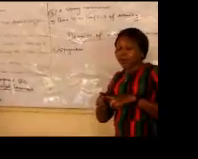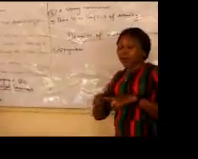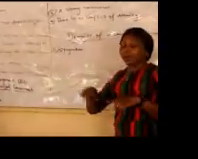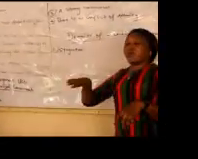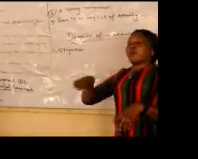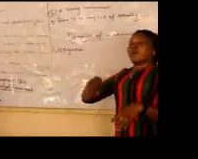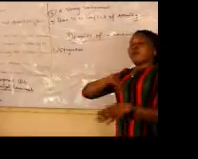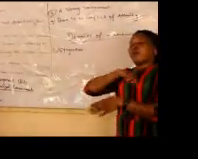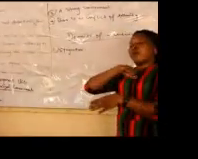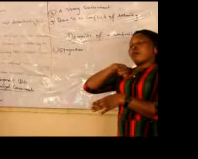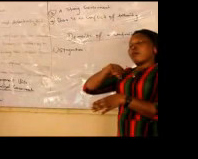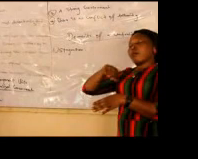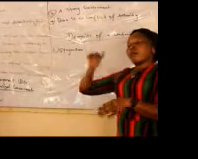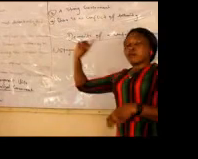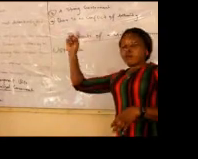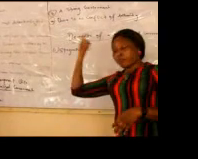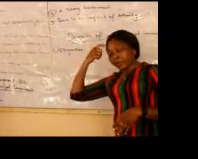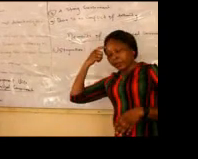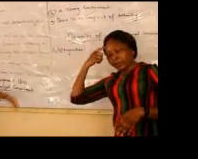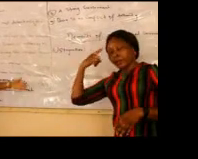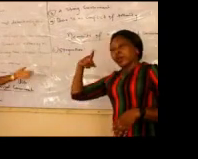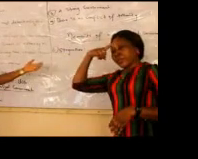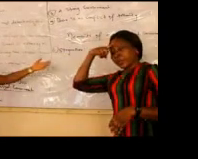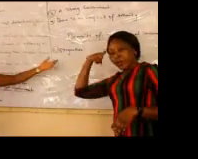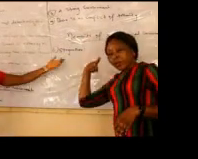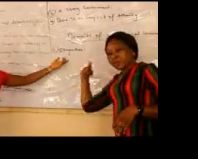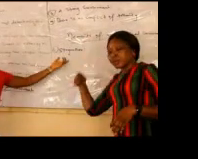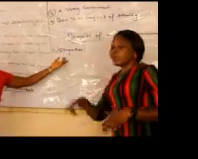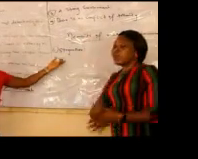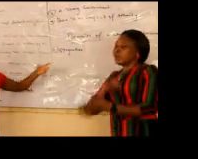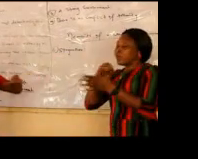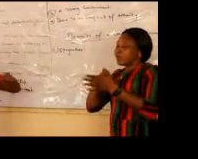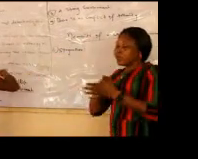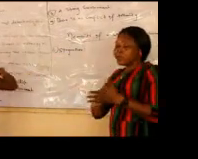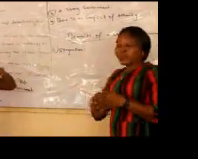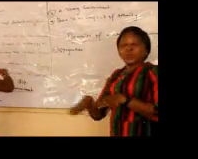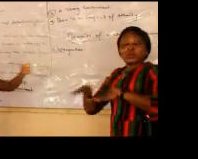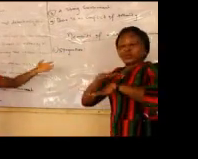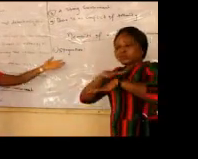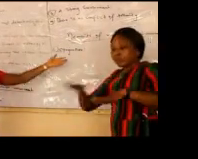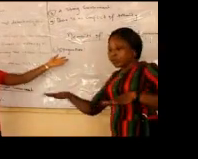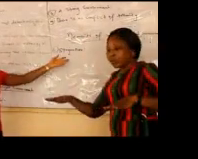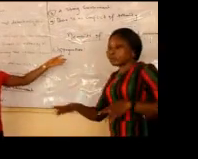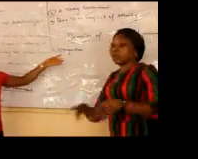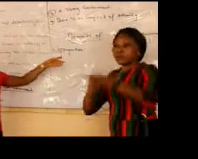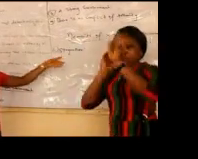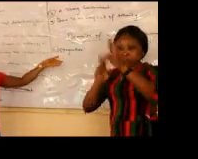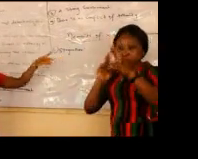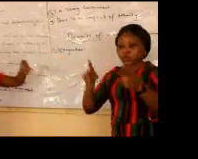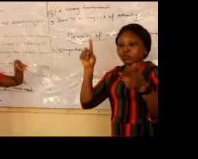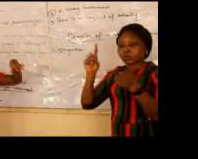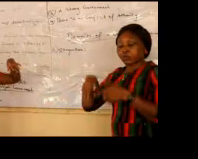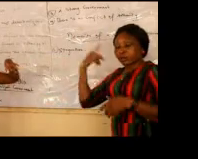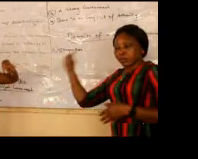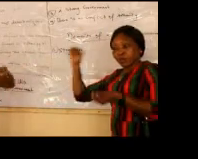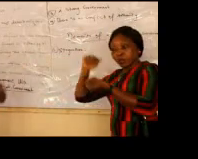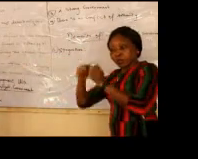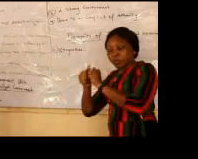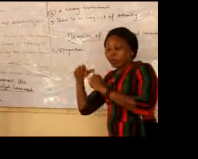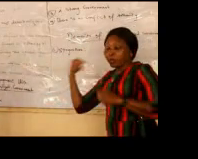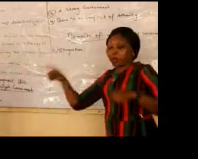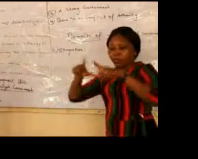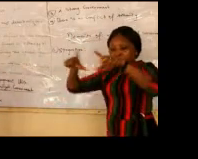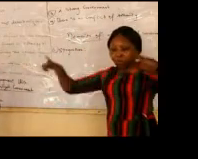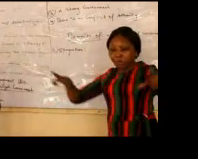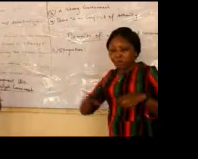problem of what? The local government. Now had there been power is what? Is divided in this system, you find that the